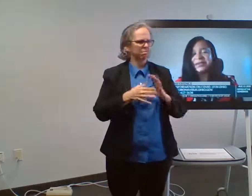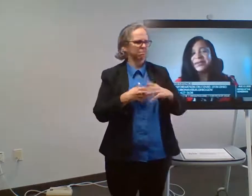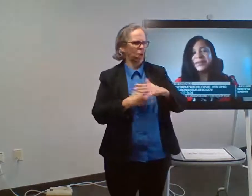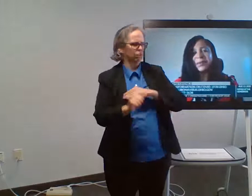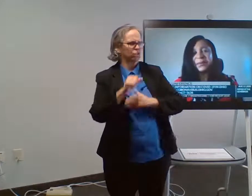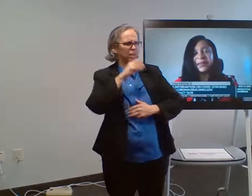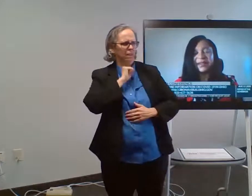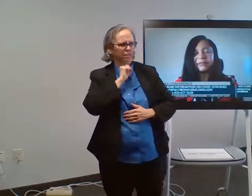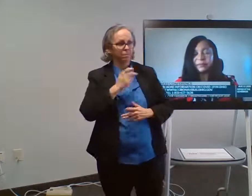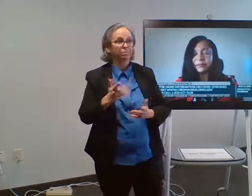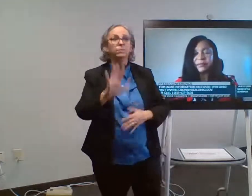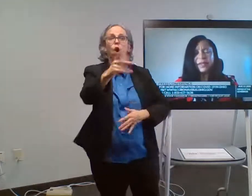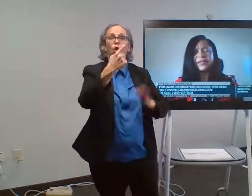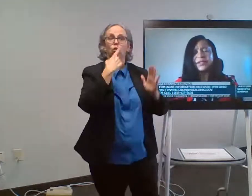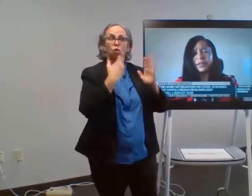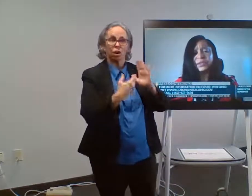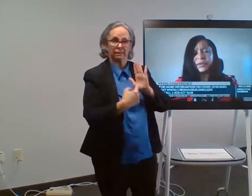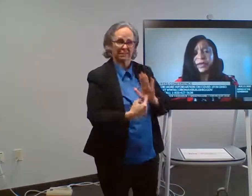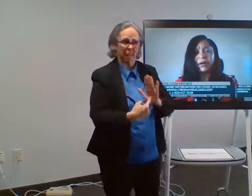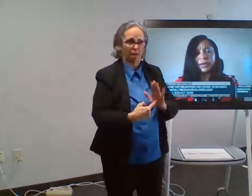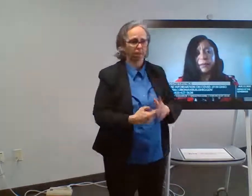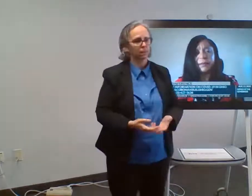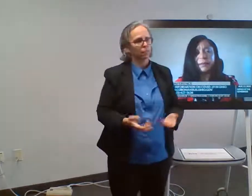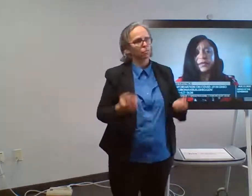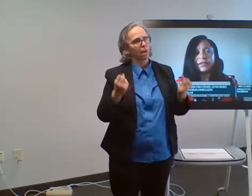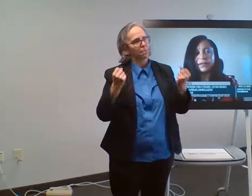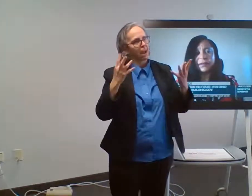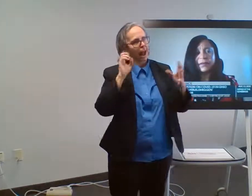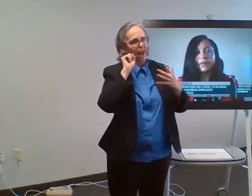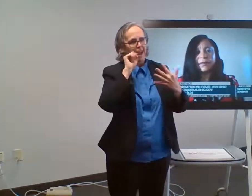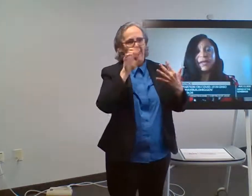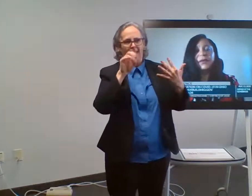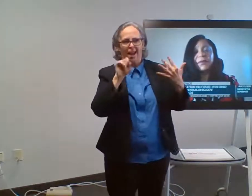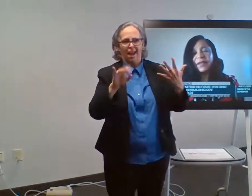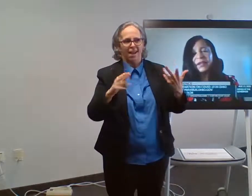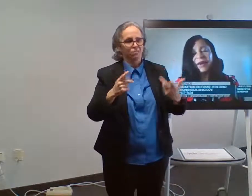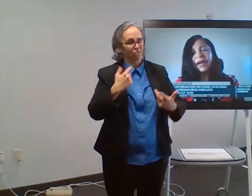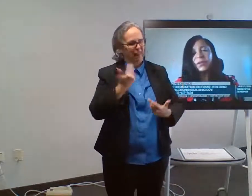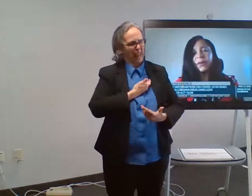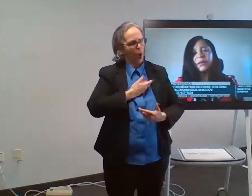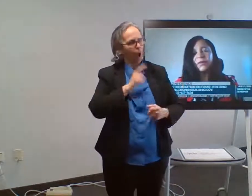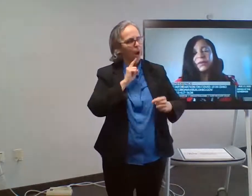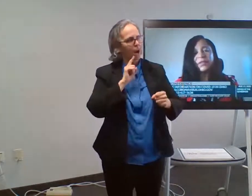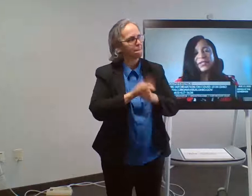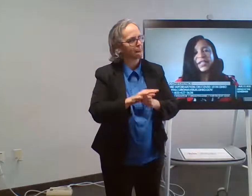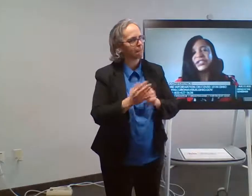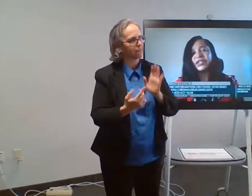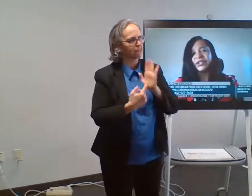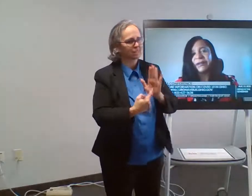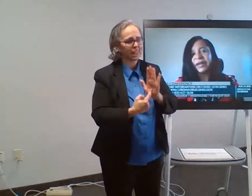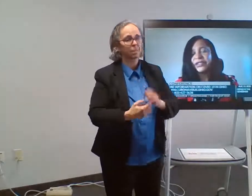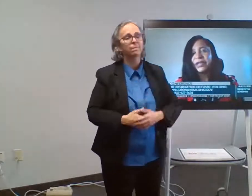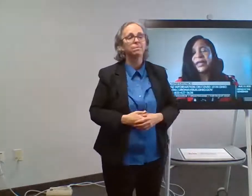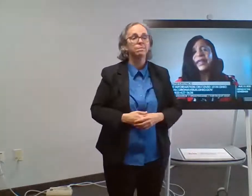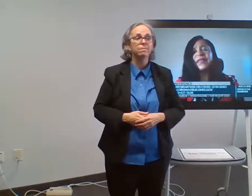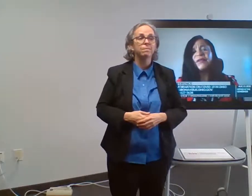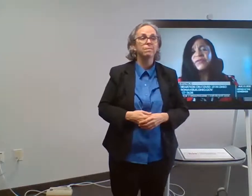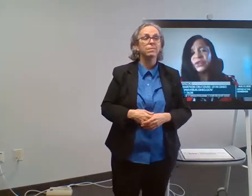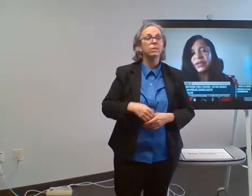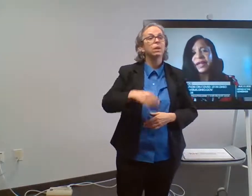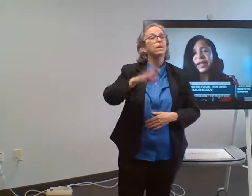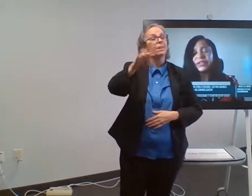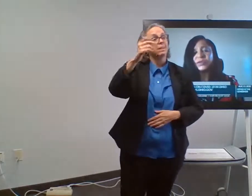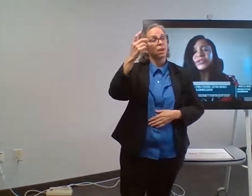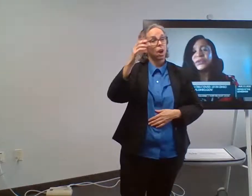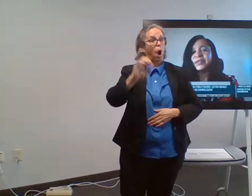example, because there are so many, to demonstrate our commitment. Within the Ohio Department of Rehabilitation and Correction, they